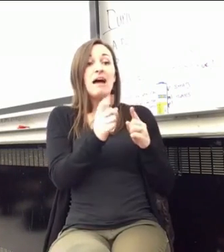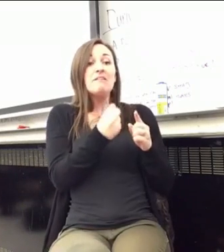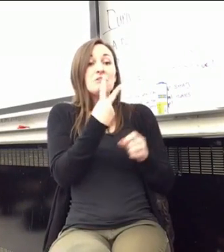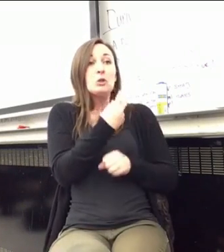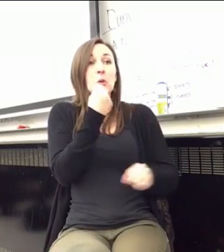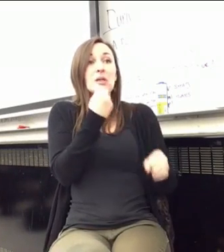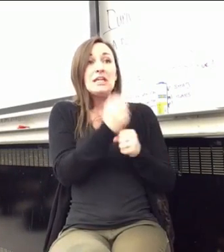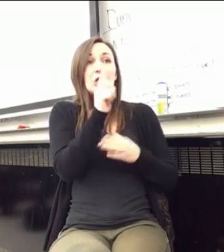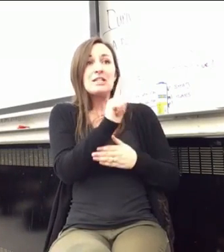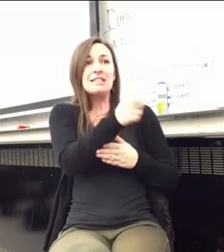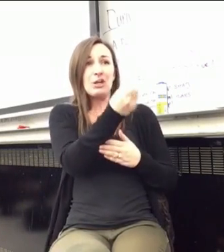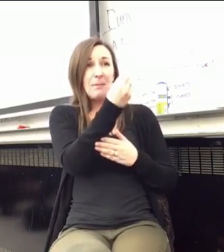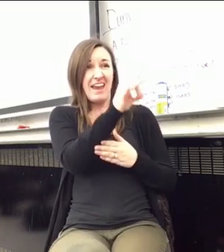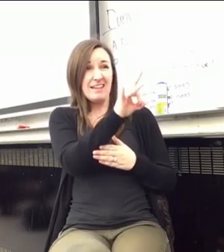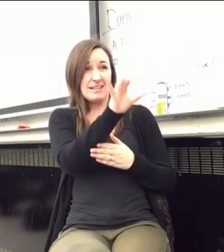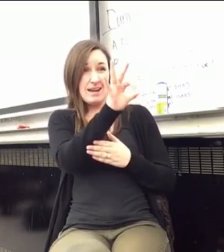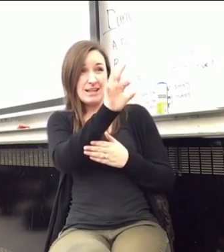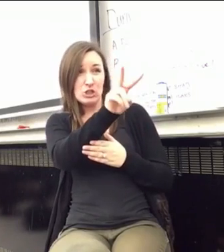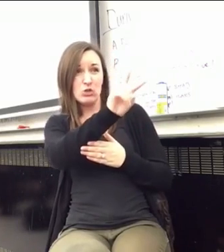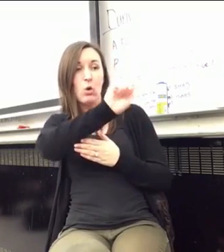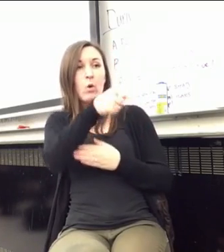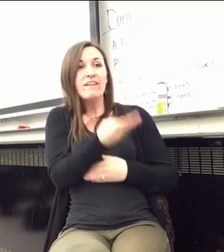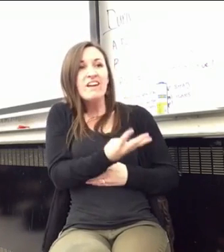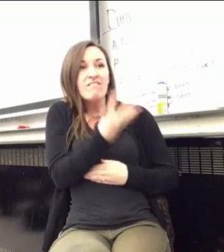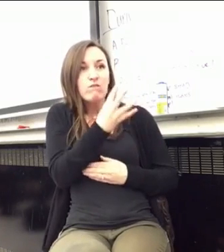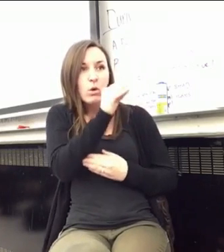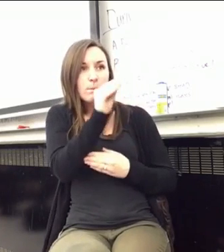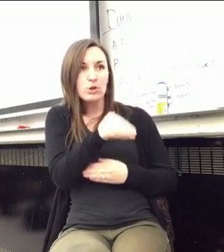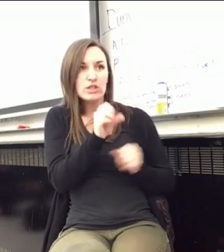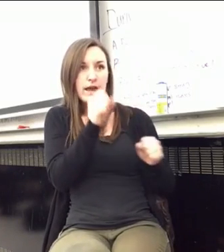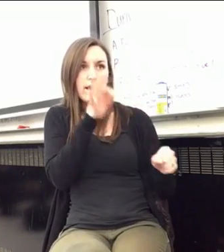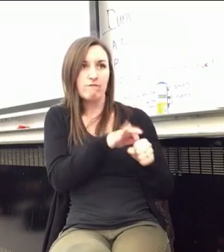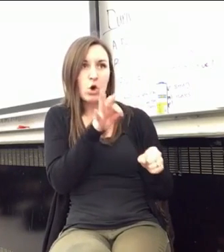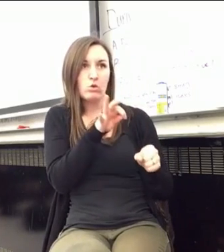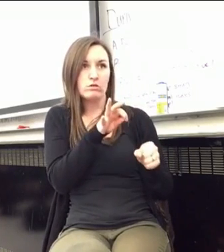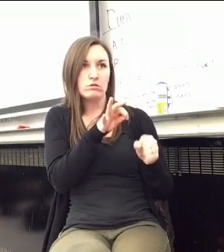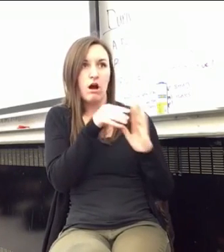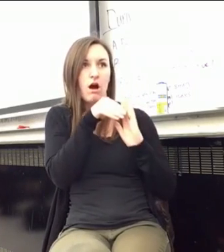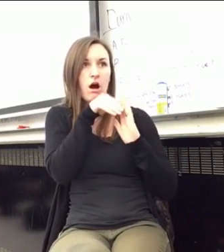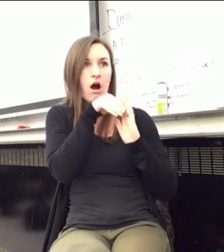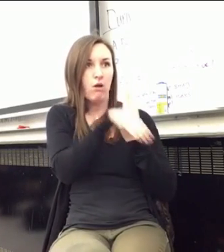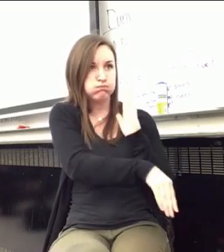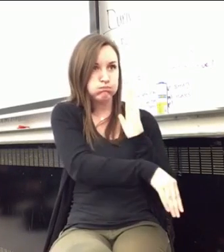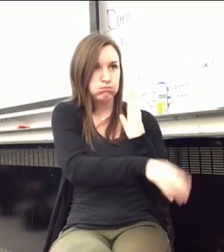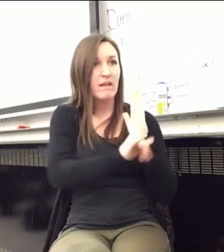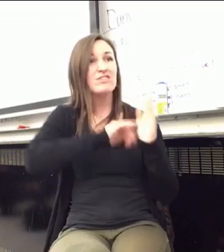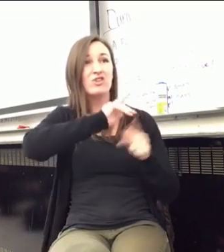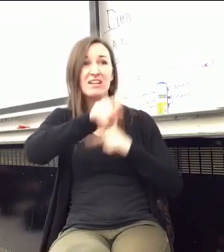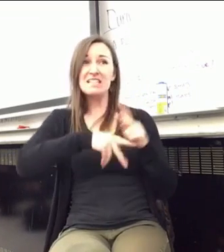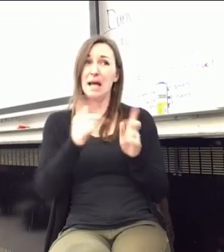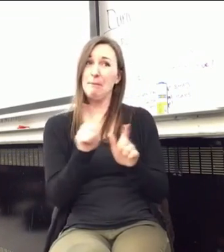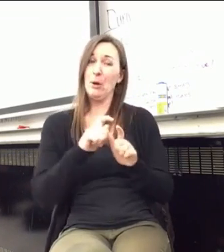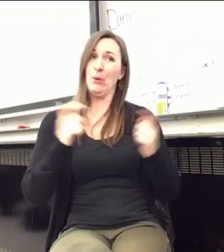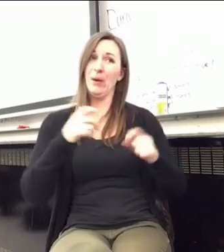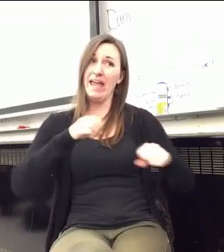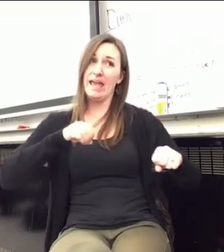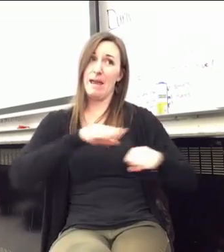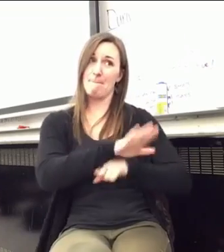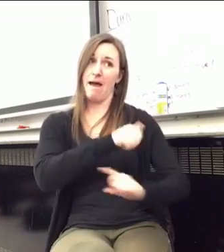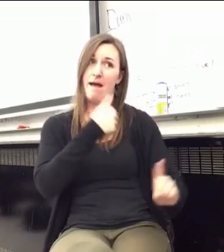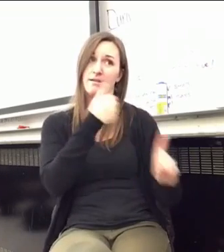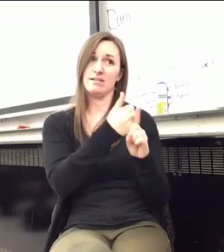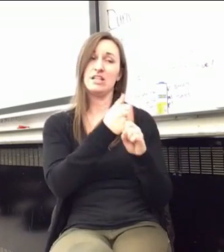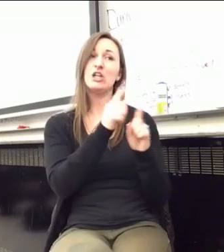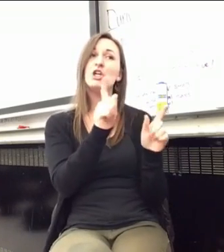years, by 1892, only 4% can vote. That's the kind of impact that we're talking about, is a massive, massive